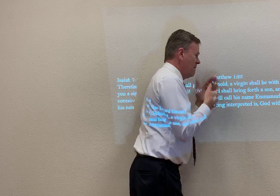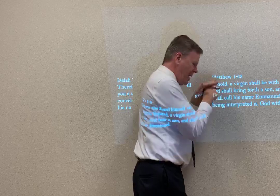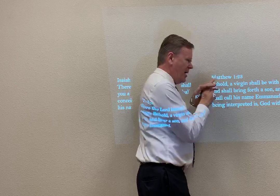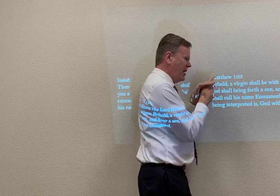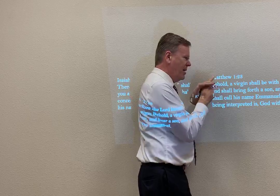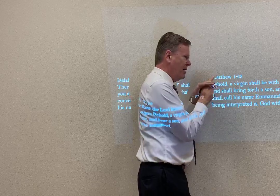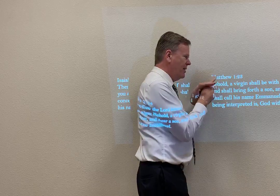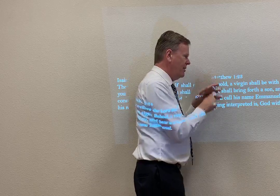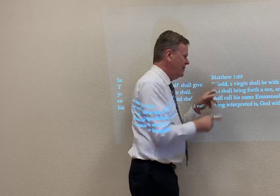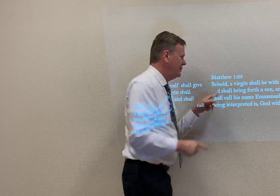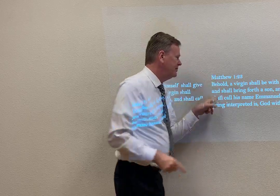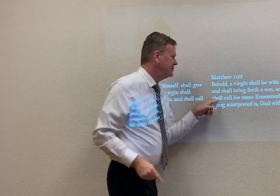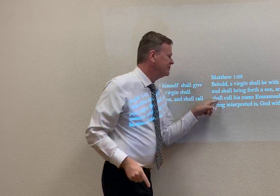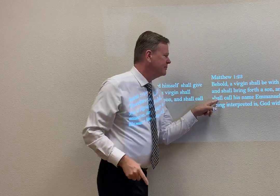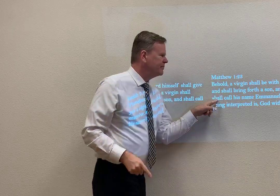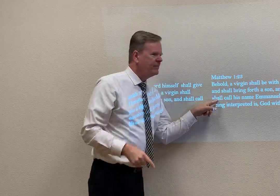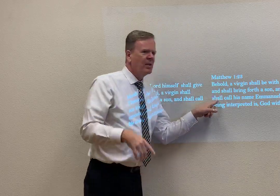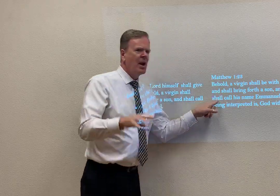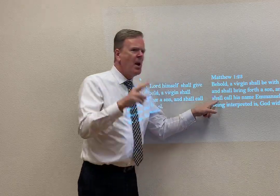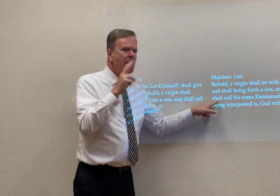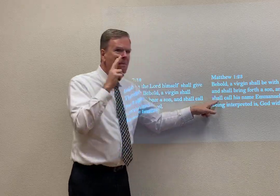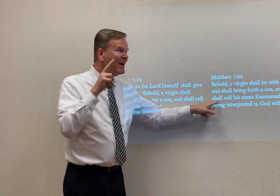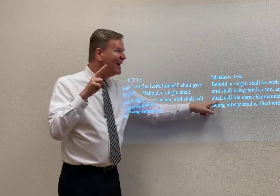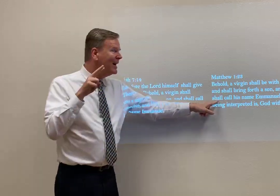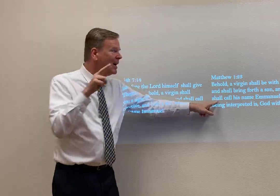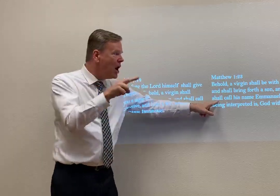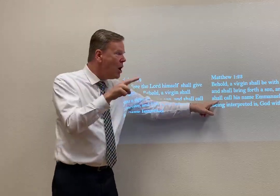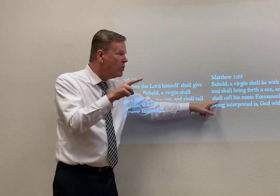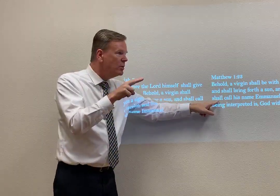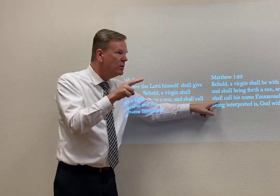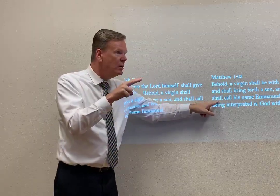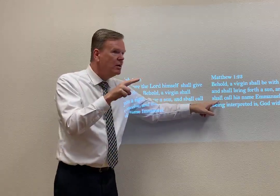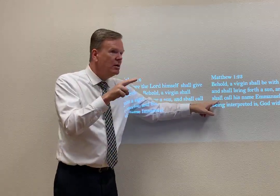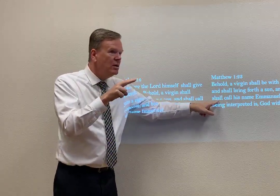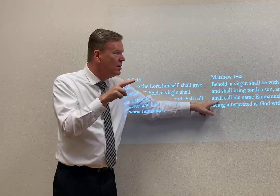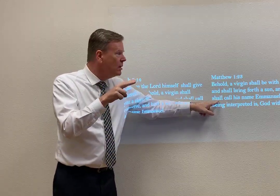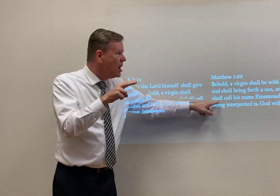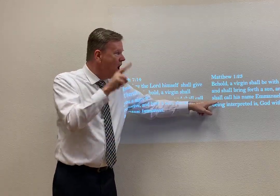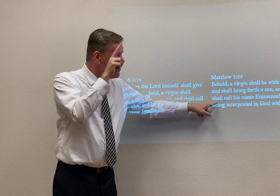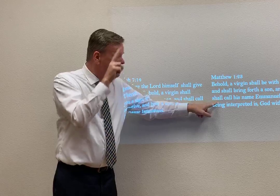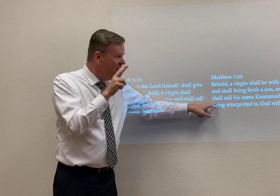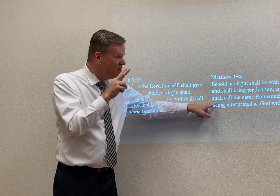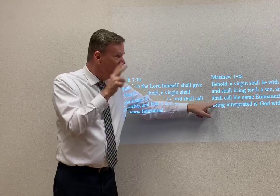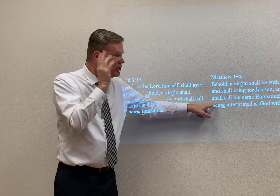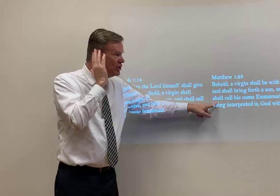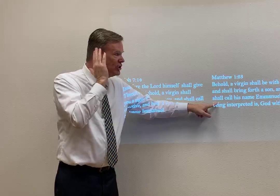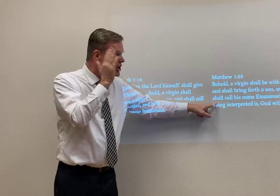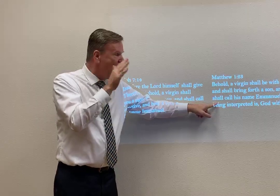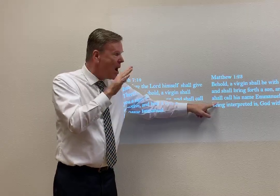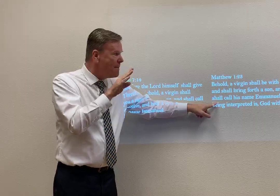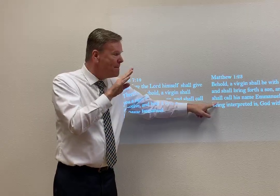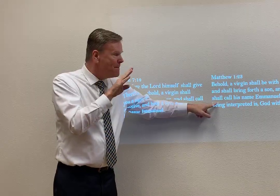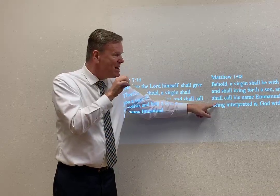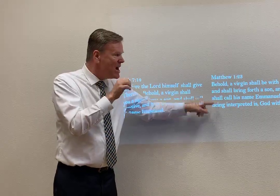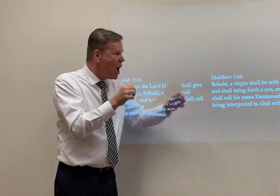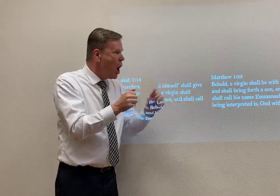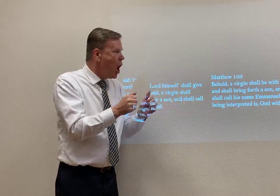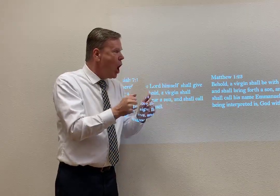timeline, and you get to the book of Matthew. Book of Matthew 1, chapter 1, verse 23 says, "Behold, a